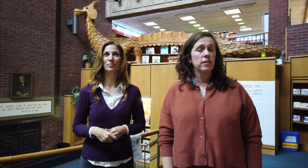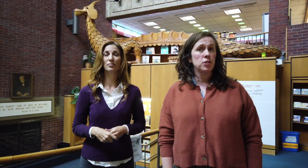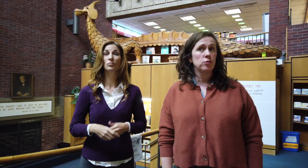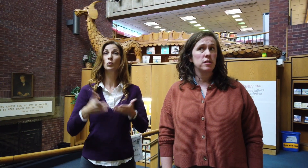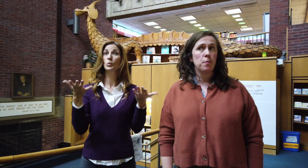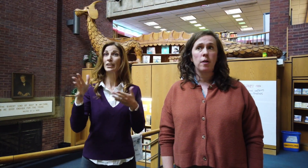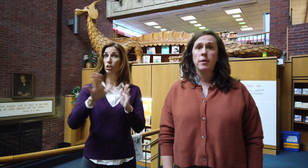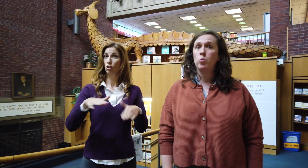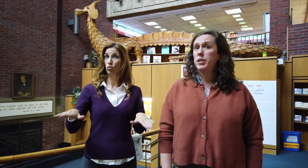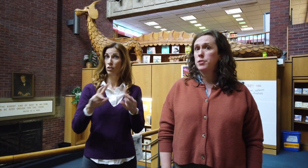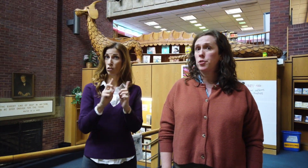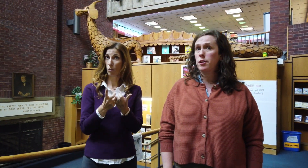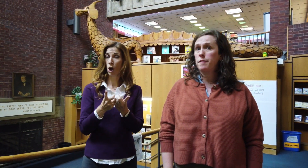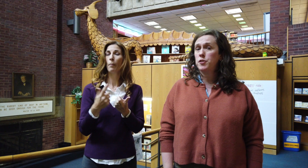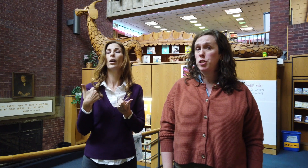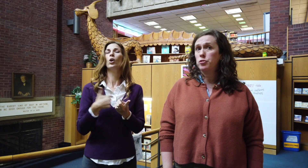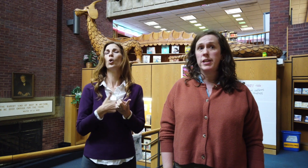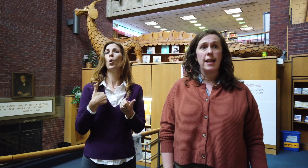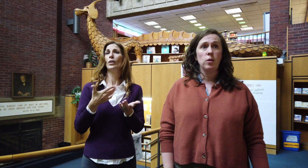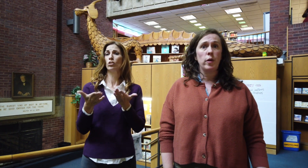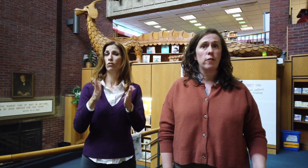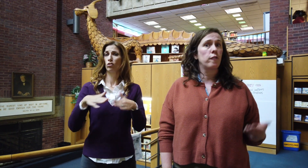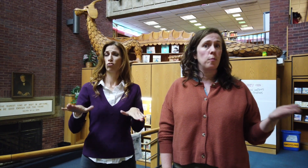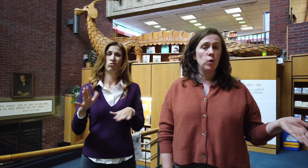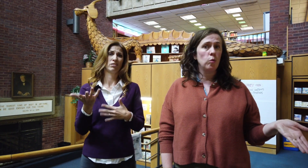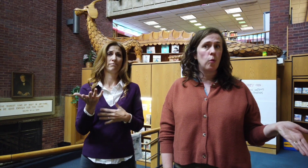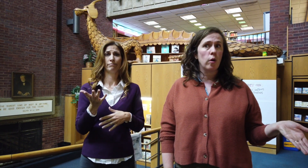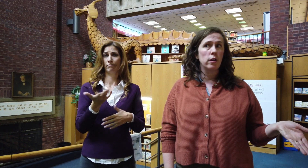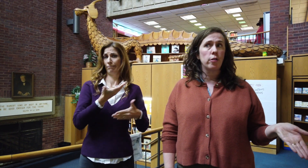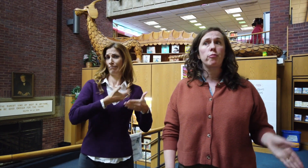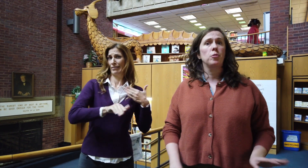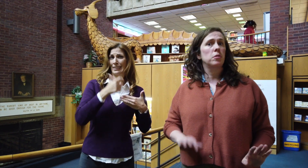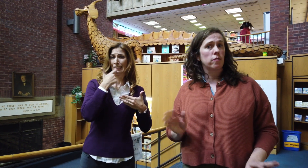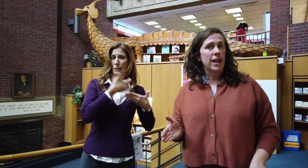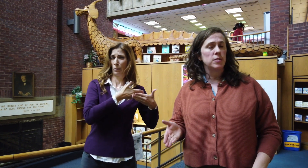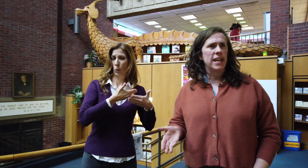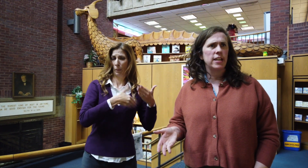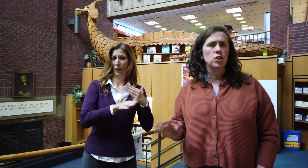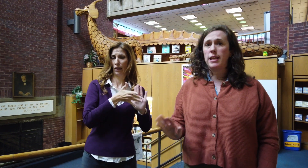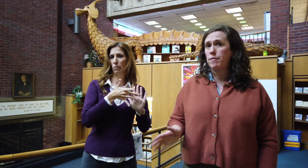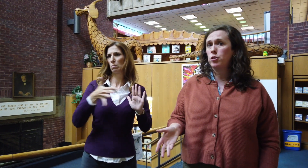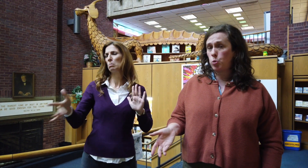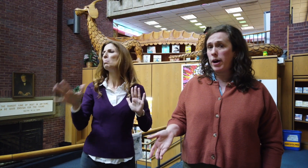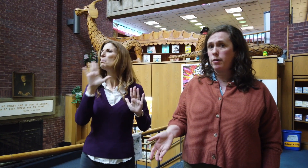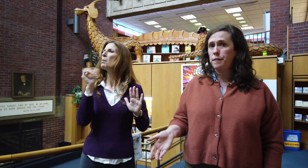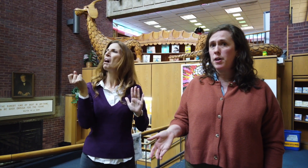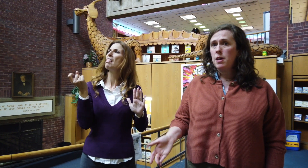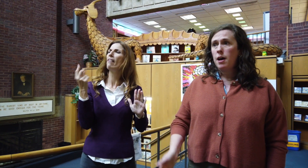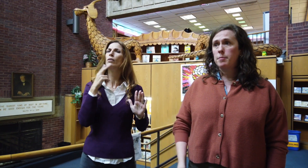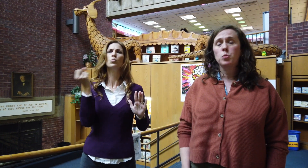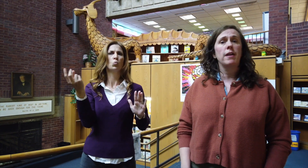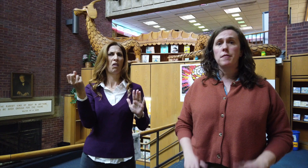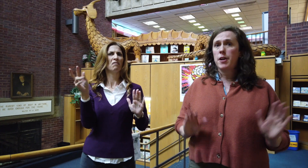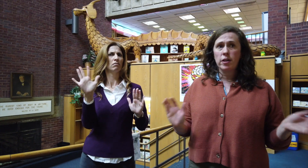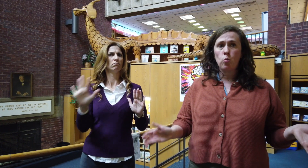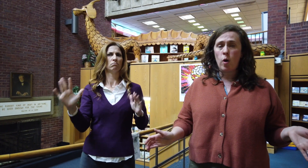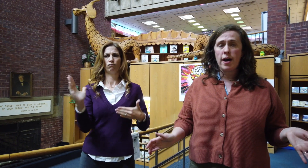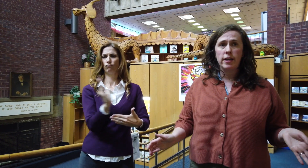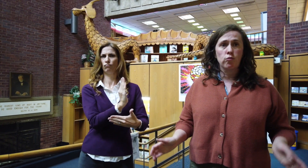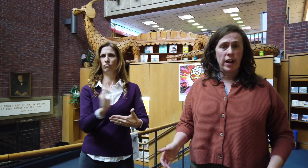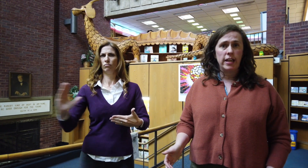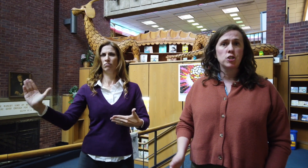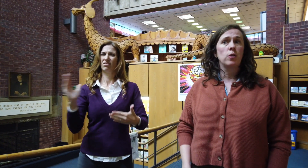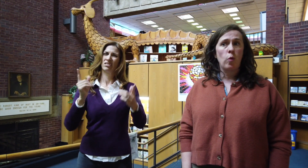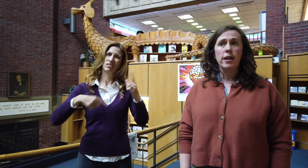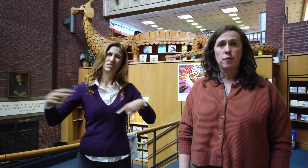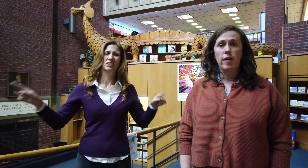So here in the children's department, we serve children anywhere from newborn through around age 11 or 12. So we have a very